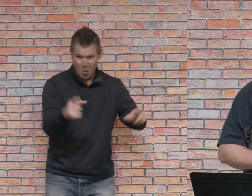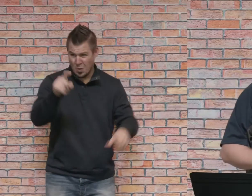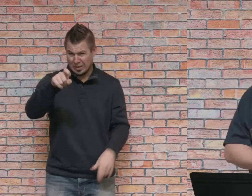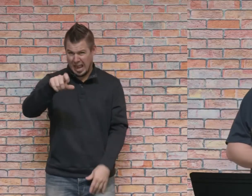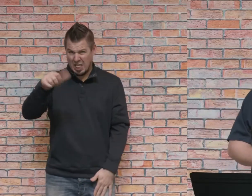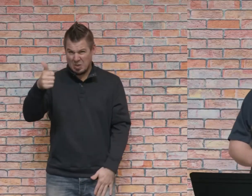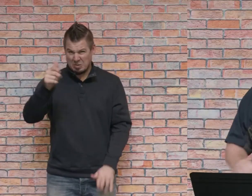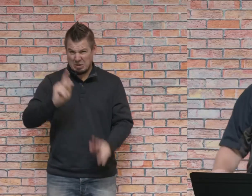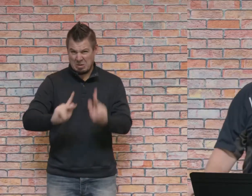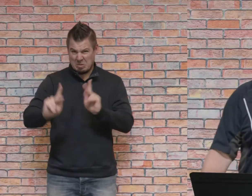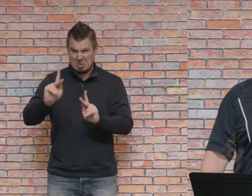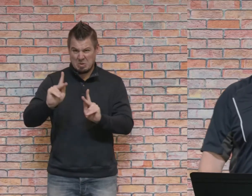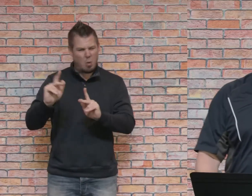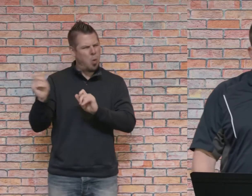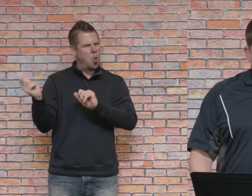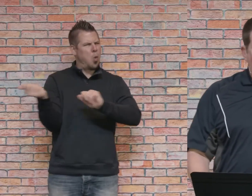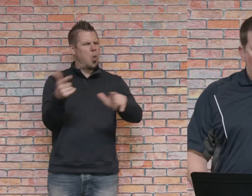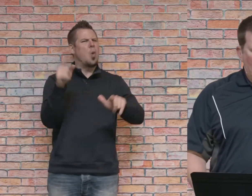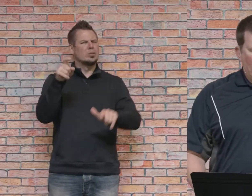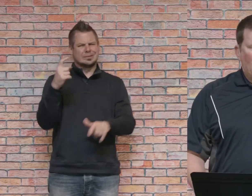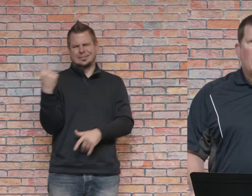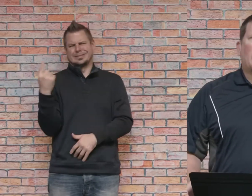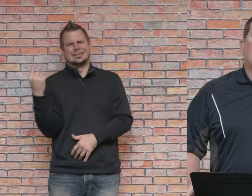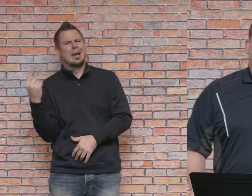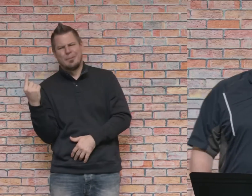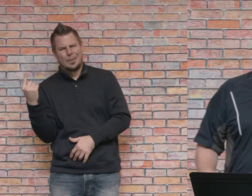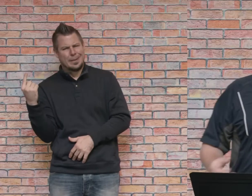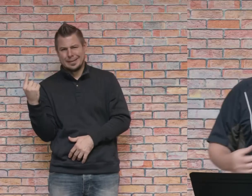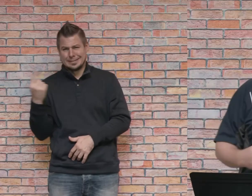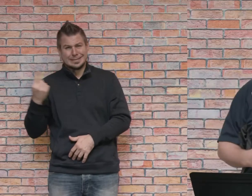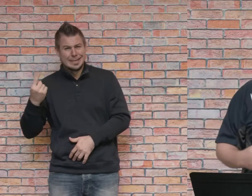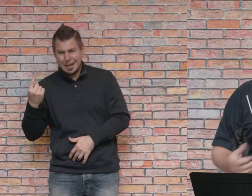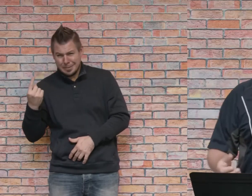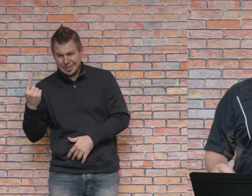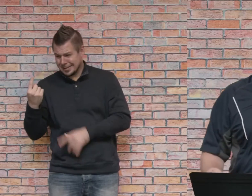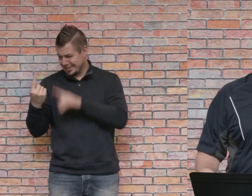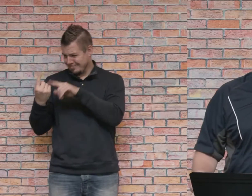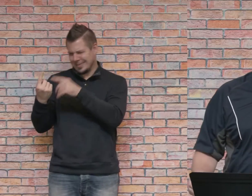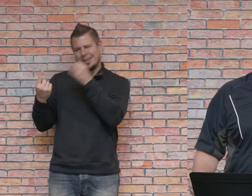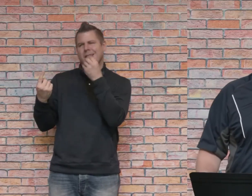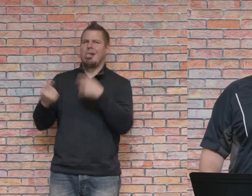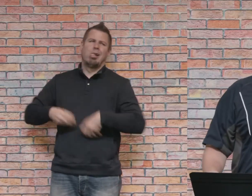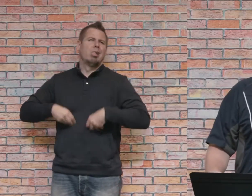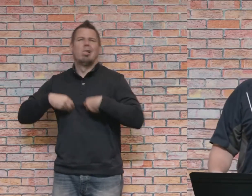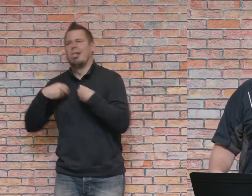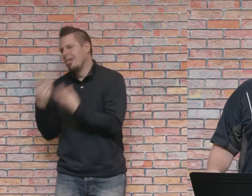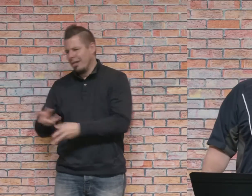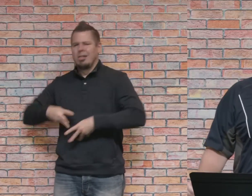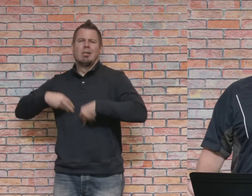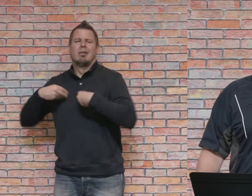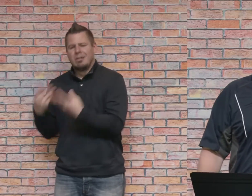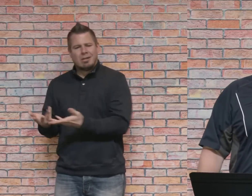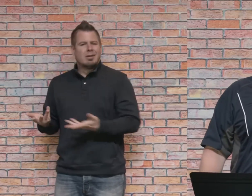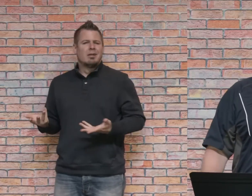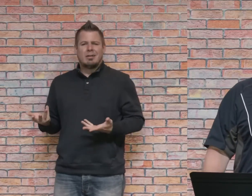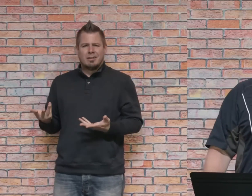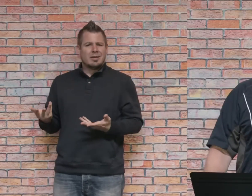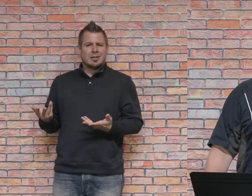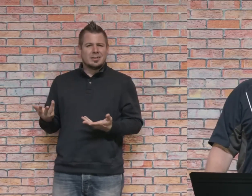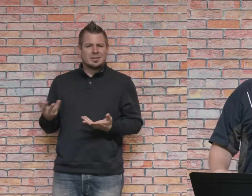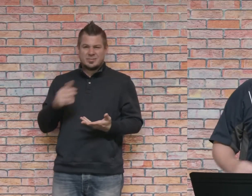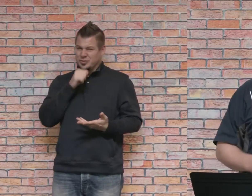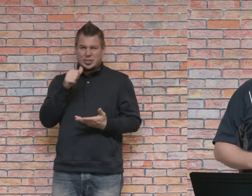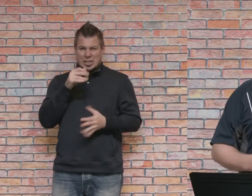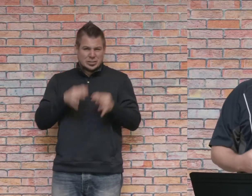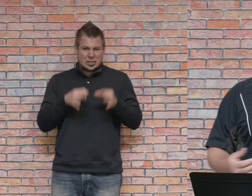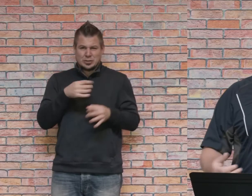our lives. Everybody needs somebody. You need somebody that you can vent to. You need somebody that won't judge you,